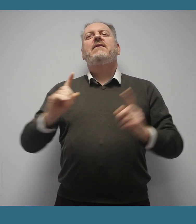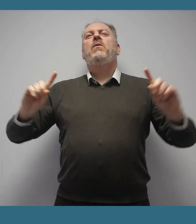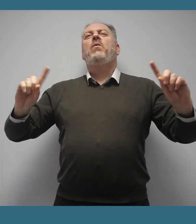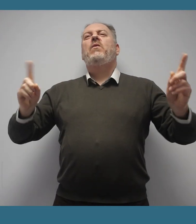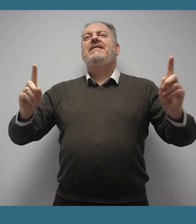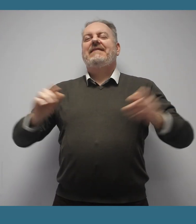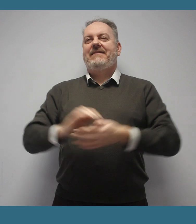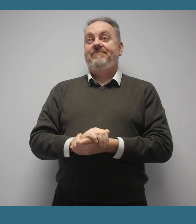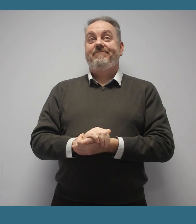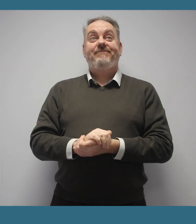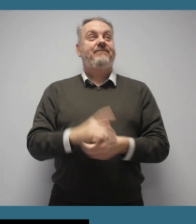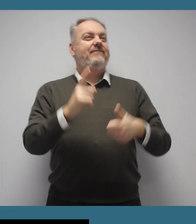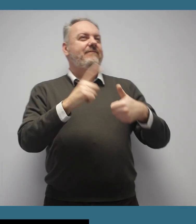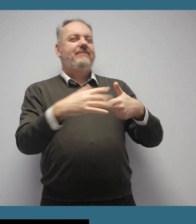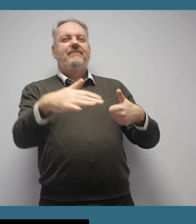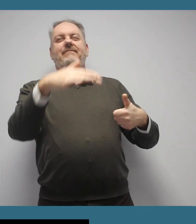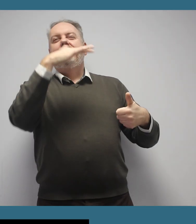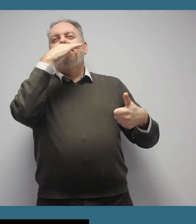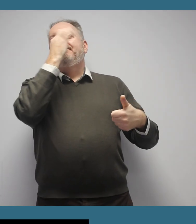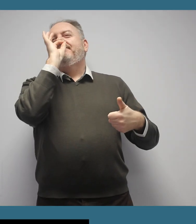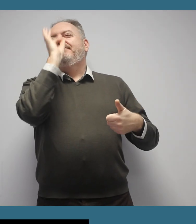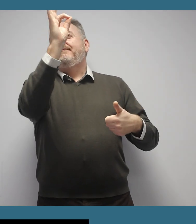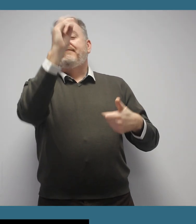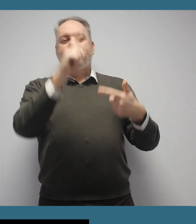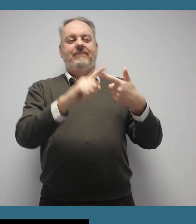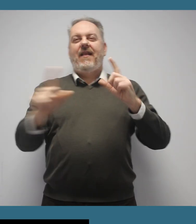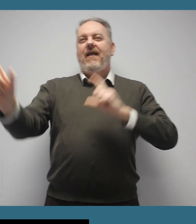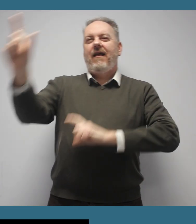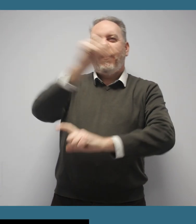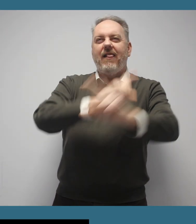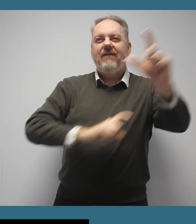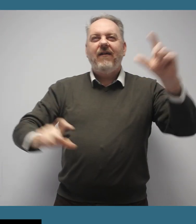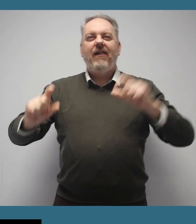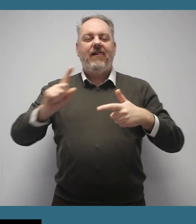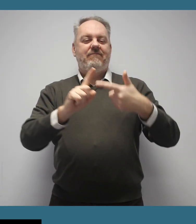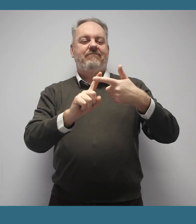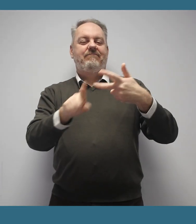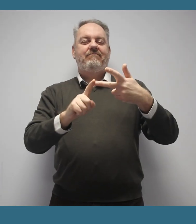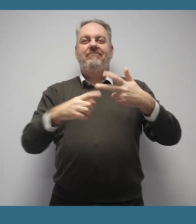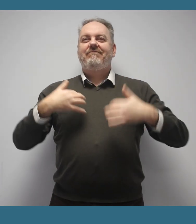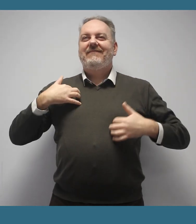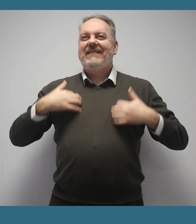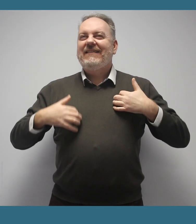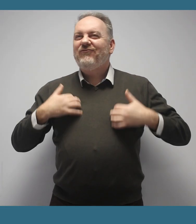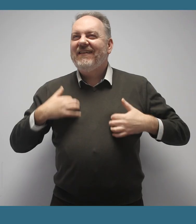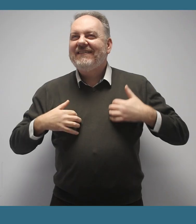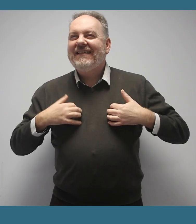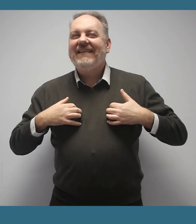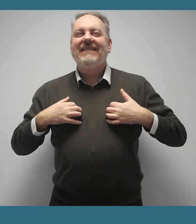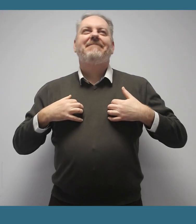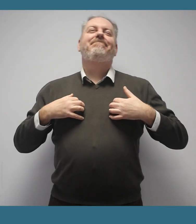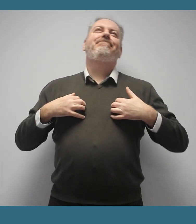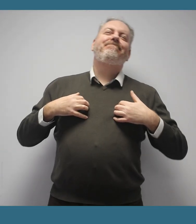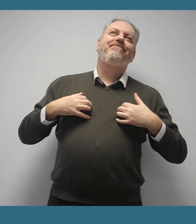Okay, they would be fragrant, colourful, interesting,